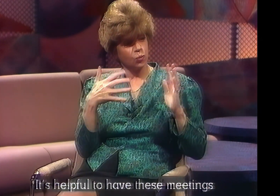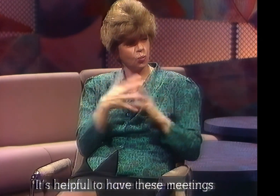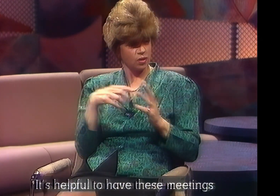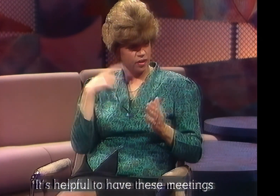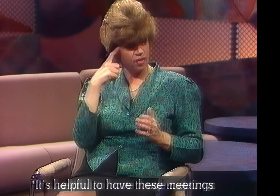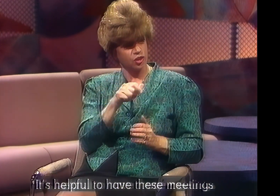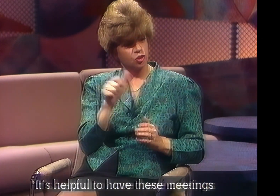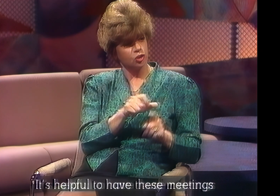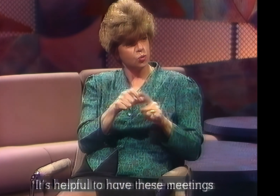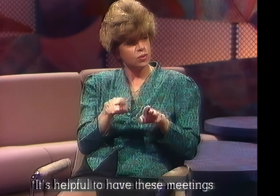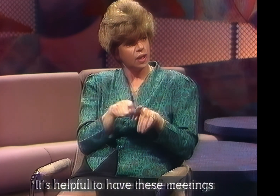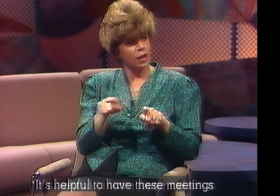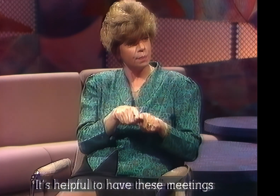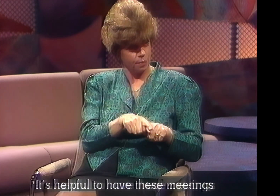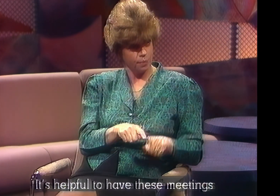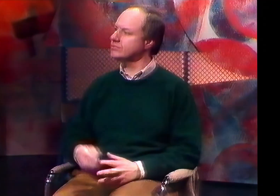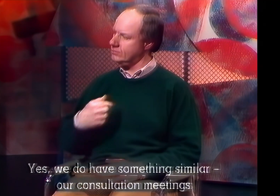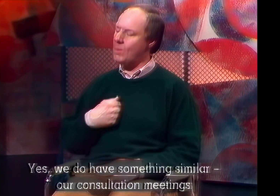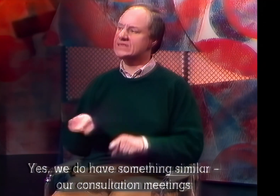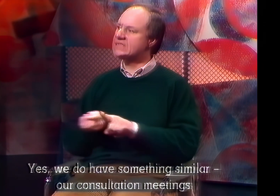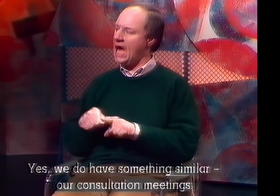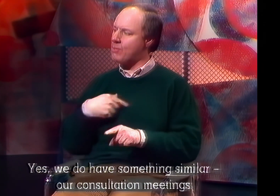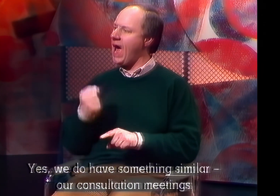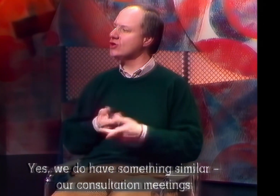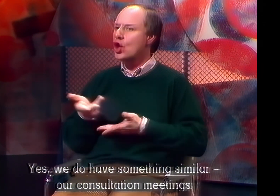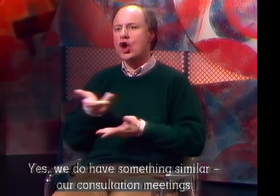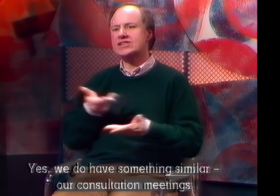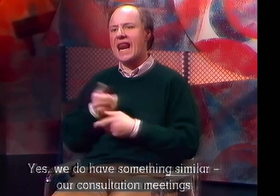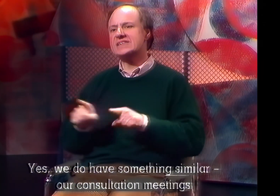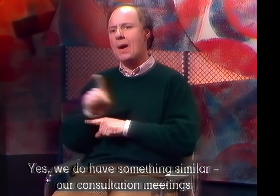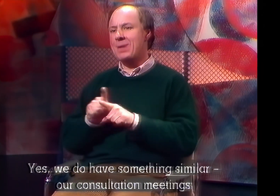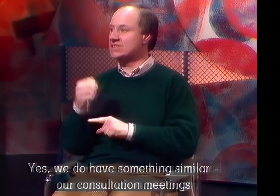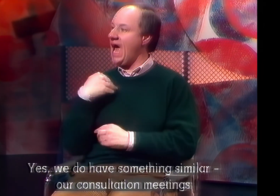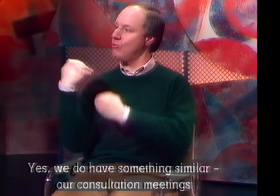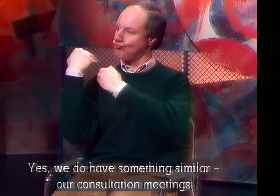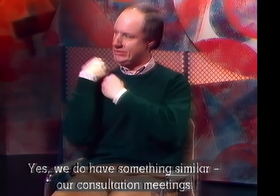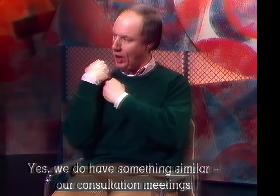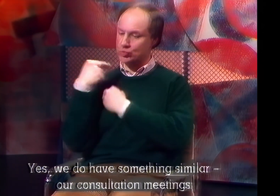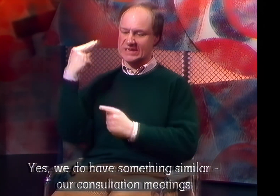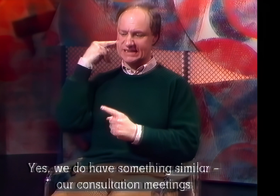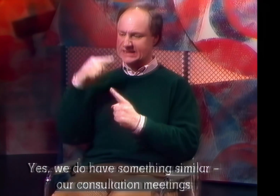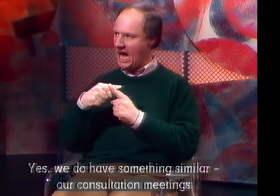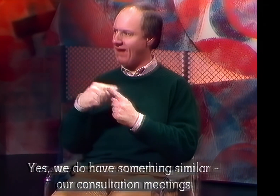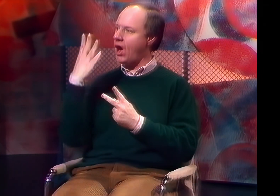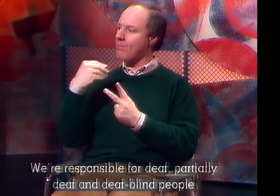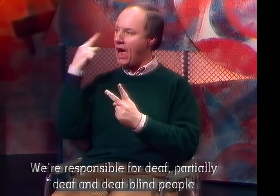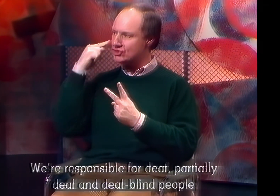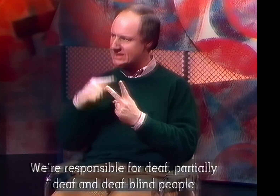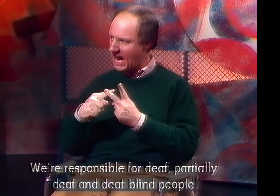these meetings. Perhaps you should set them up in your area. Yes, we do have something similar, our consultation meetings. We have